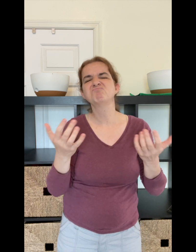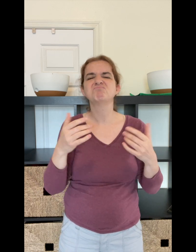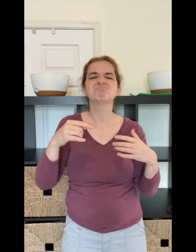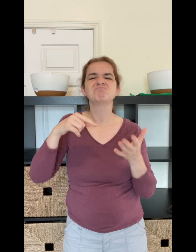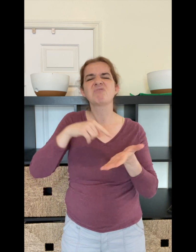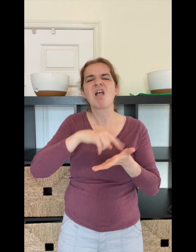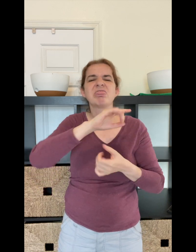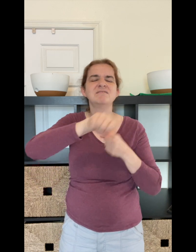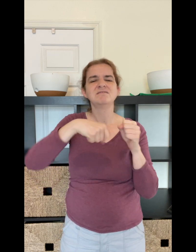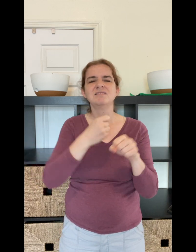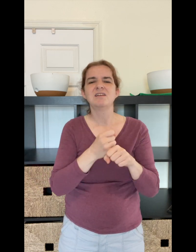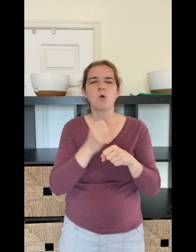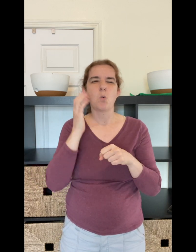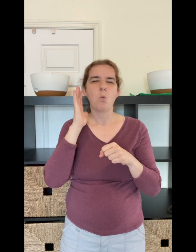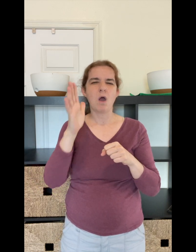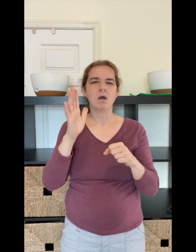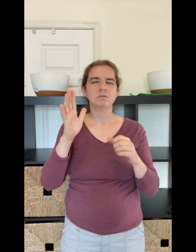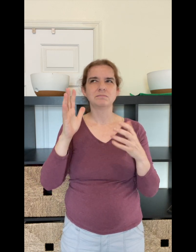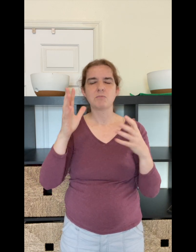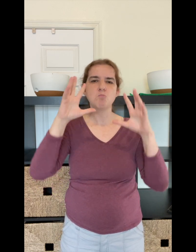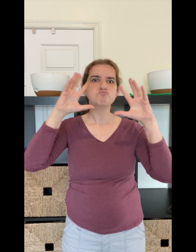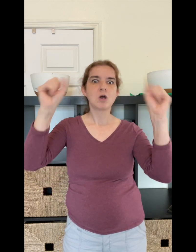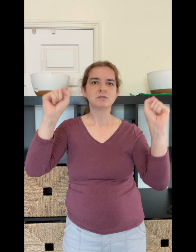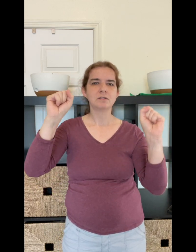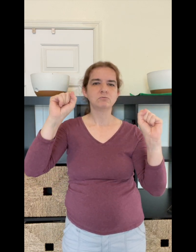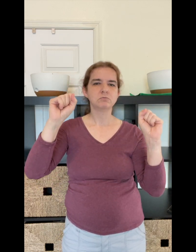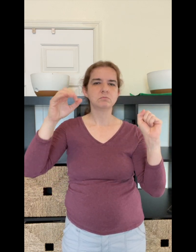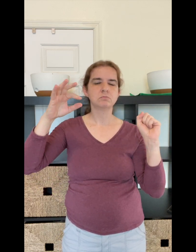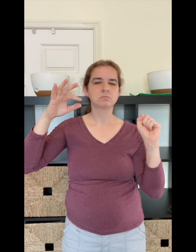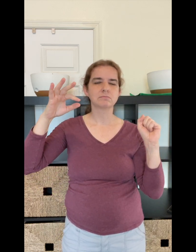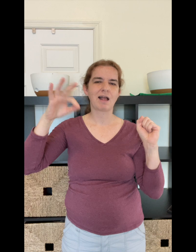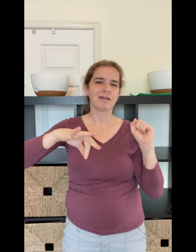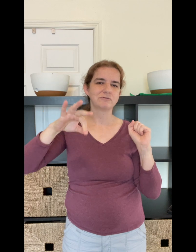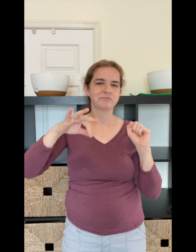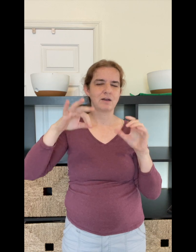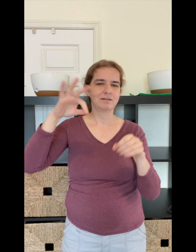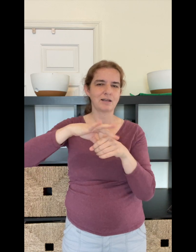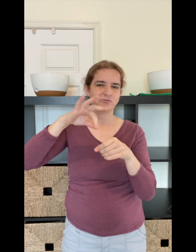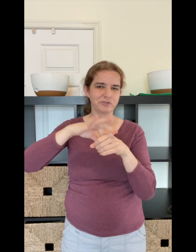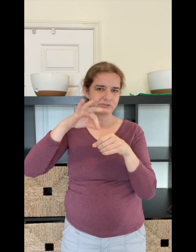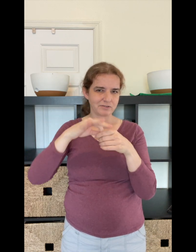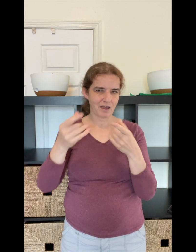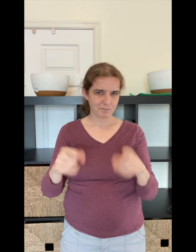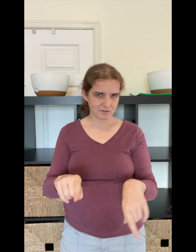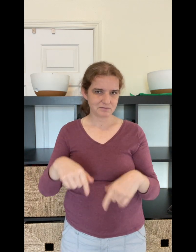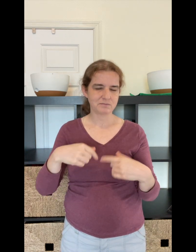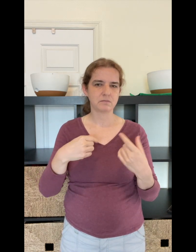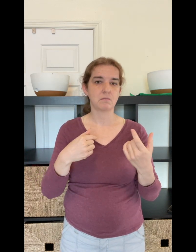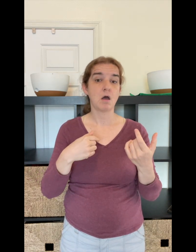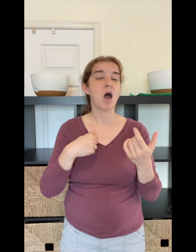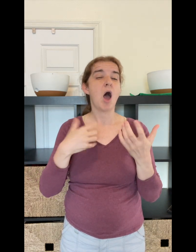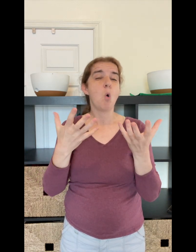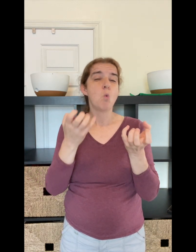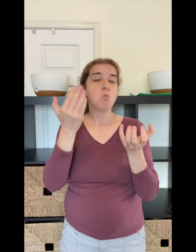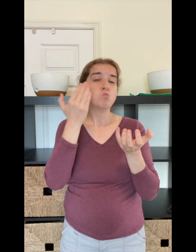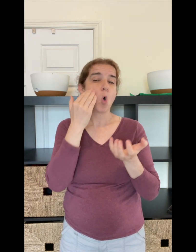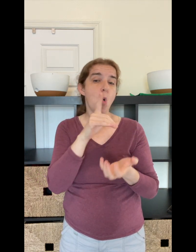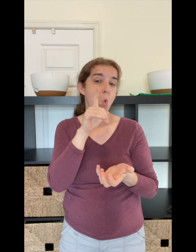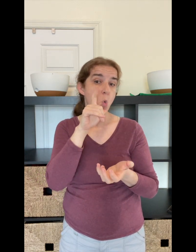suppose I tell you, well, this year we have a presidential election happening, and I